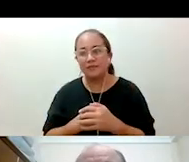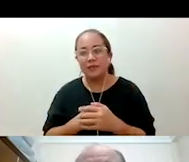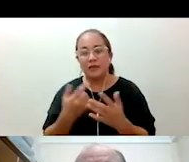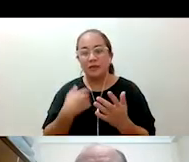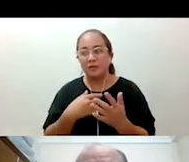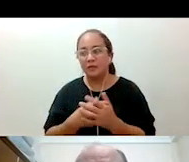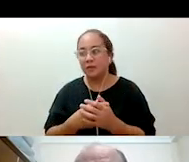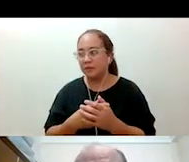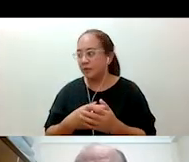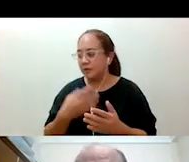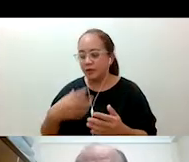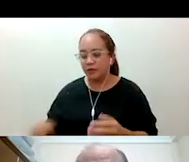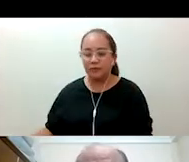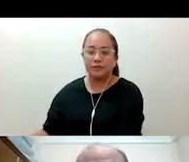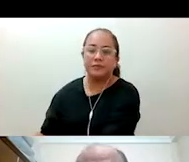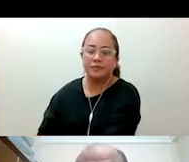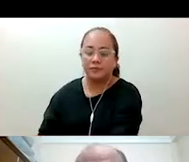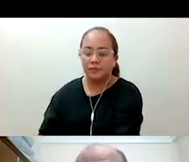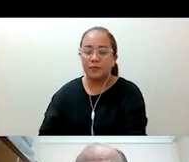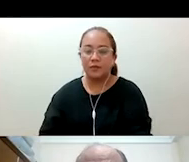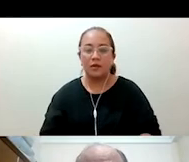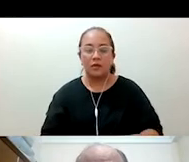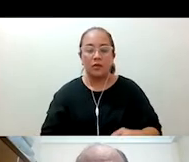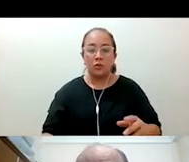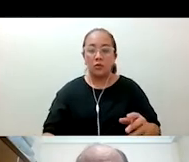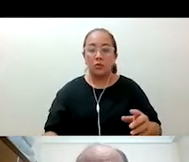We transcribe from our own perspective,